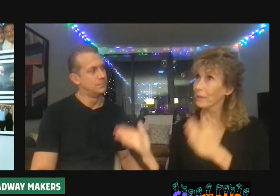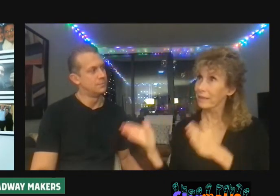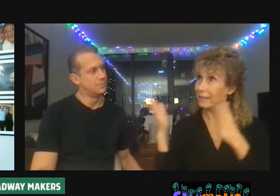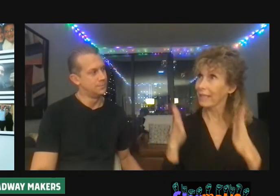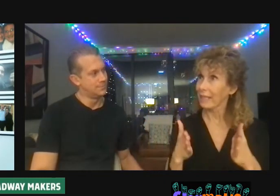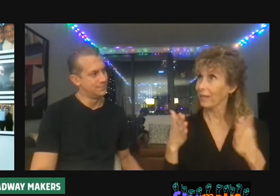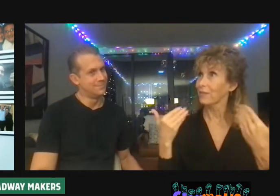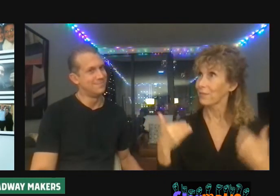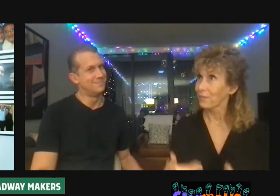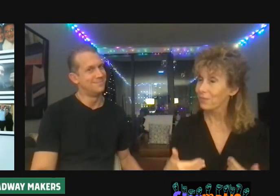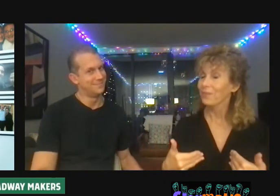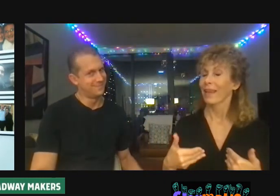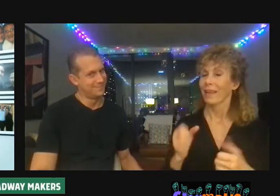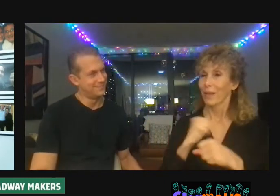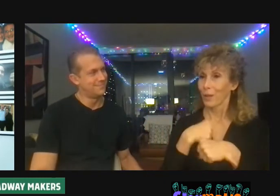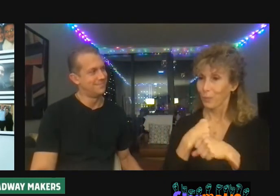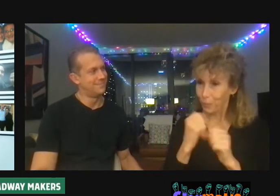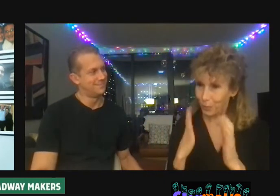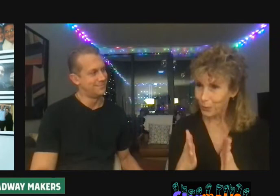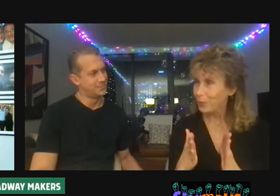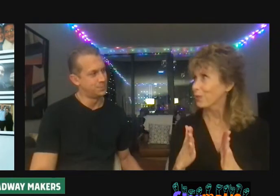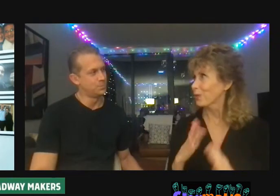is a producer,